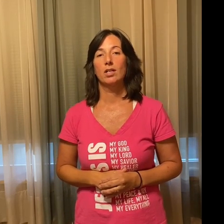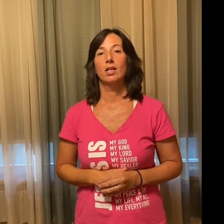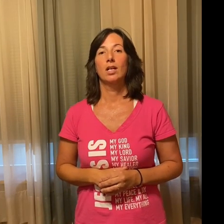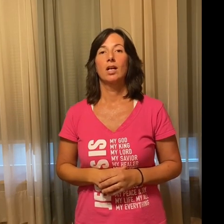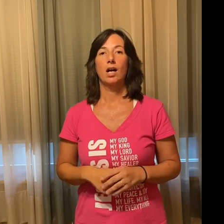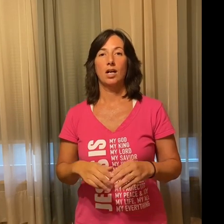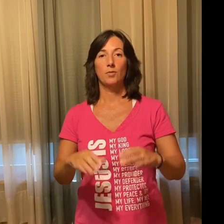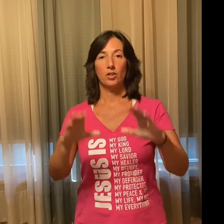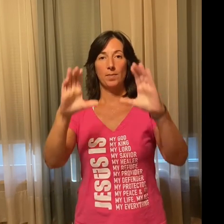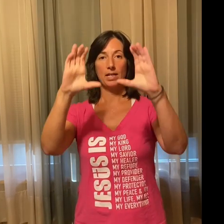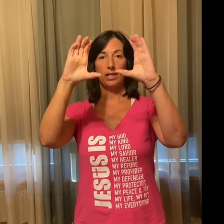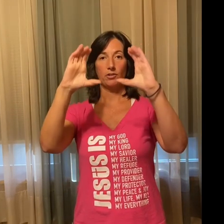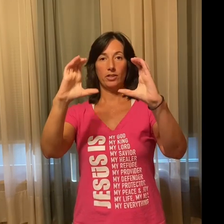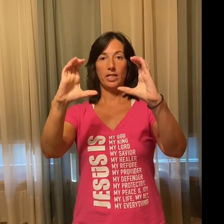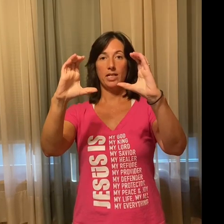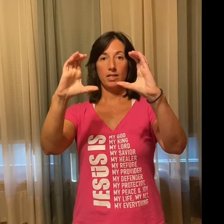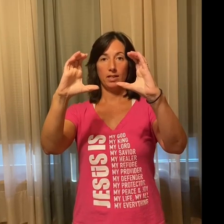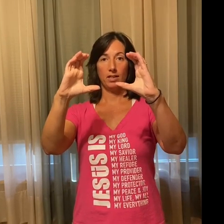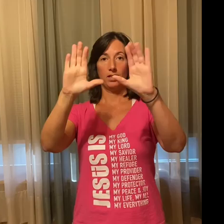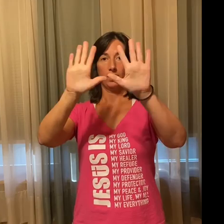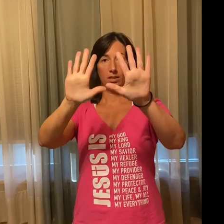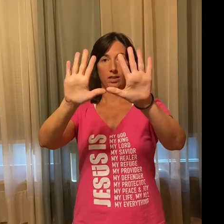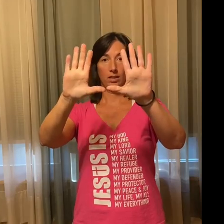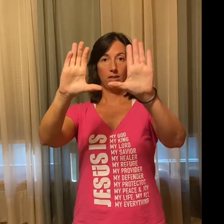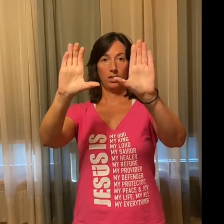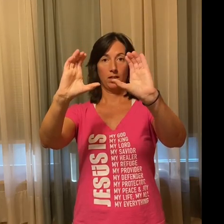shout, you're going to make a letter C.